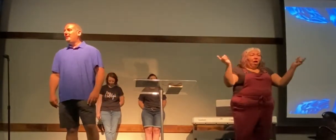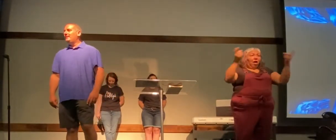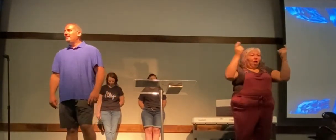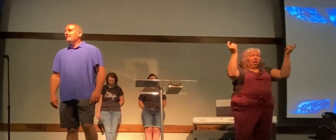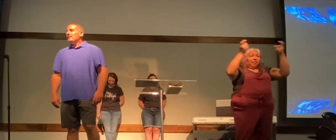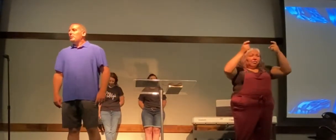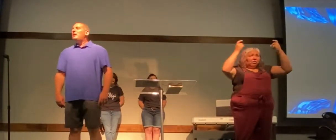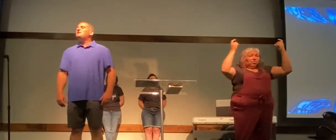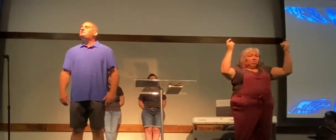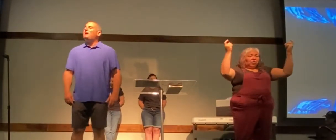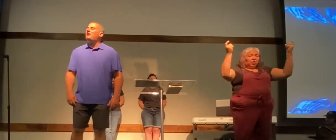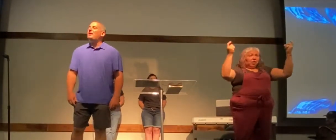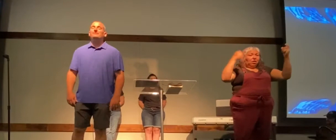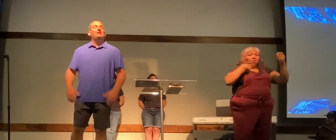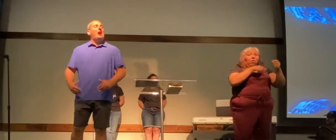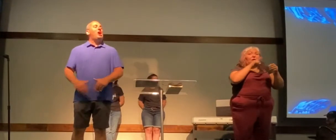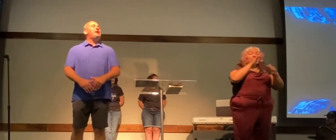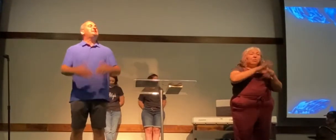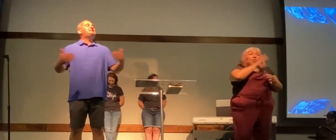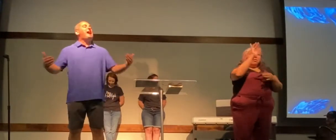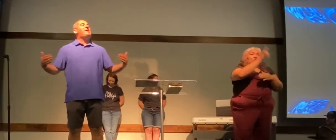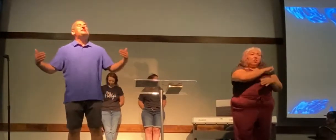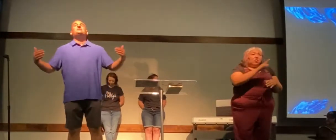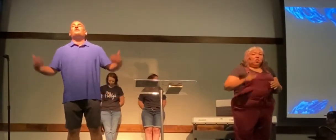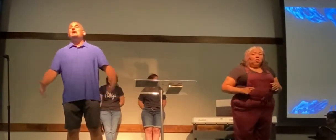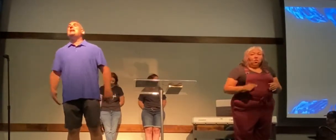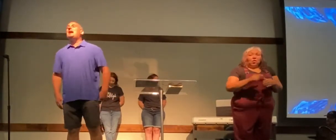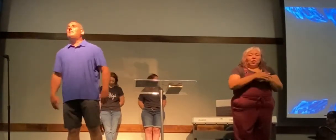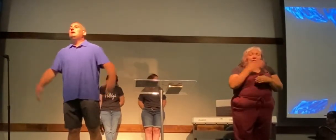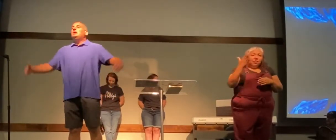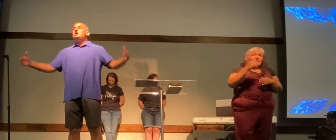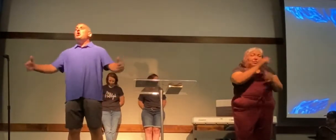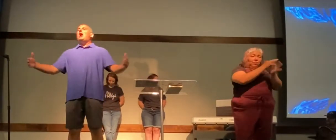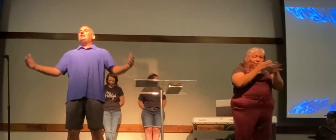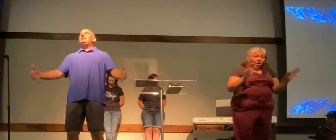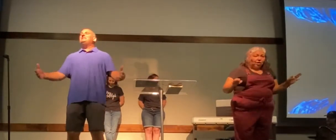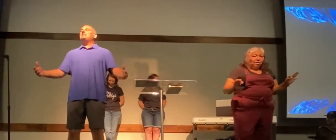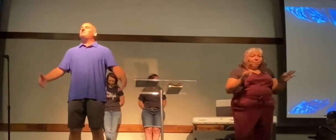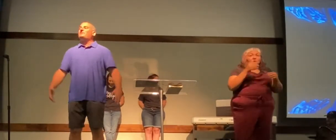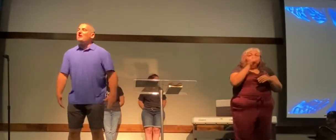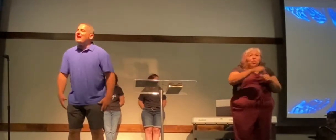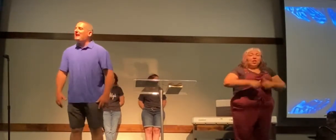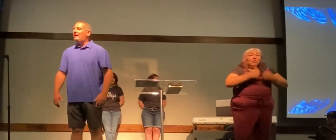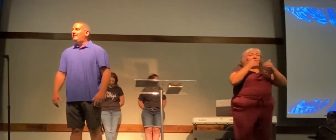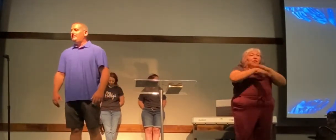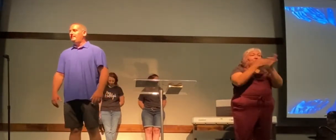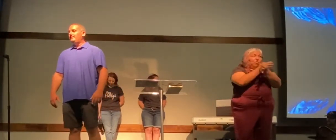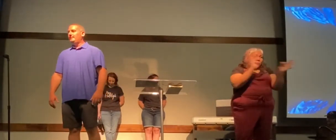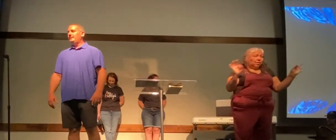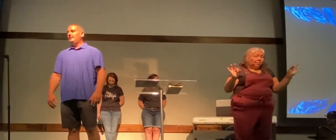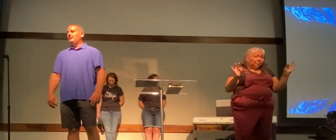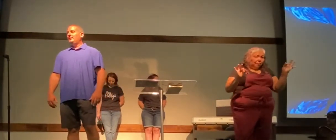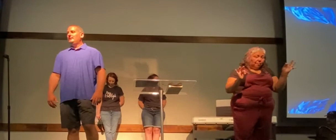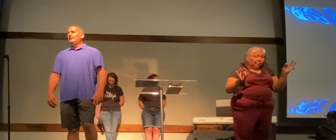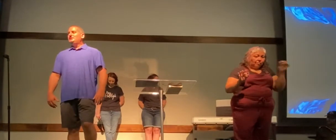Hallelujah! Where the Spirit of the Lord is, there is freedom. You are living in freedom.